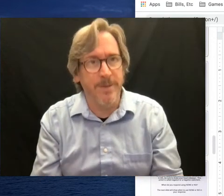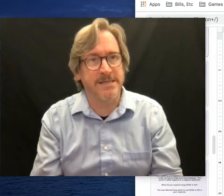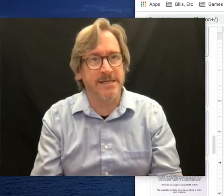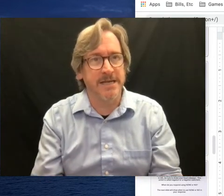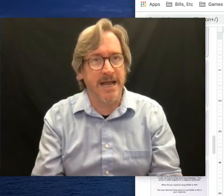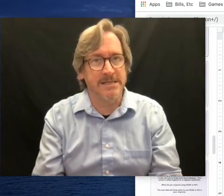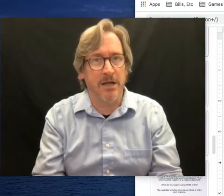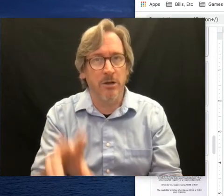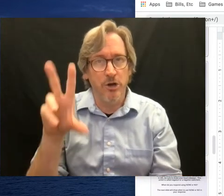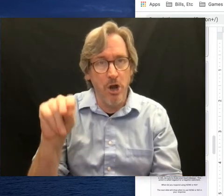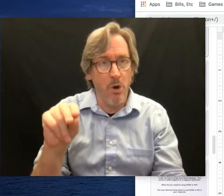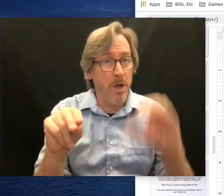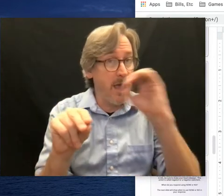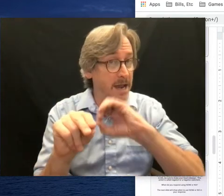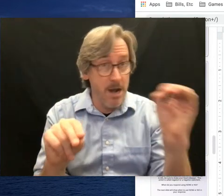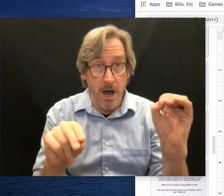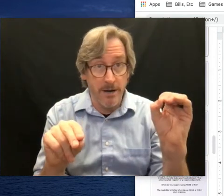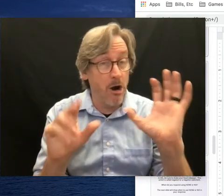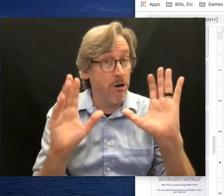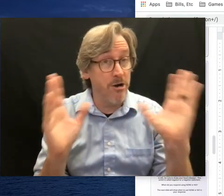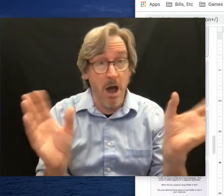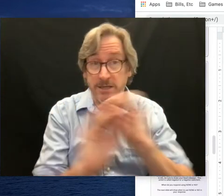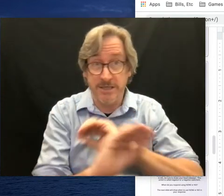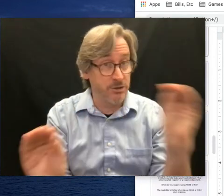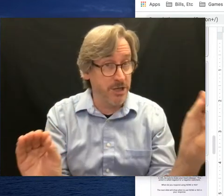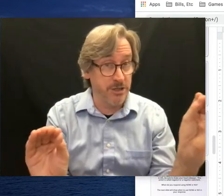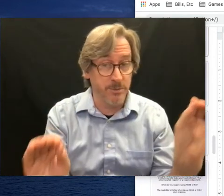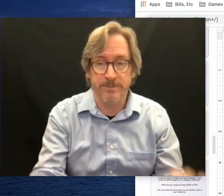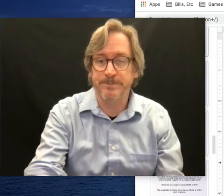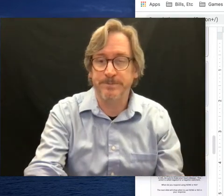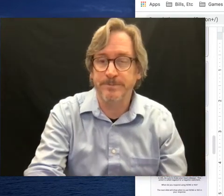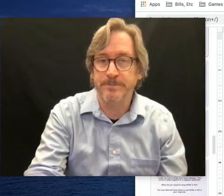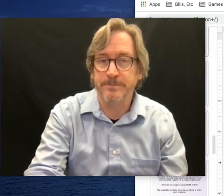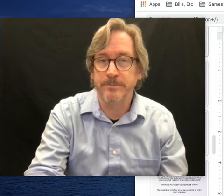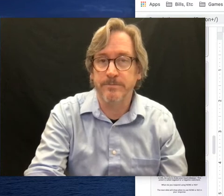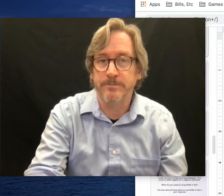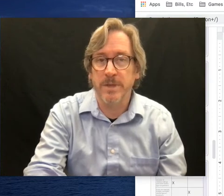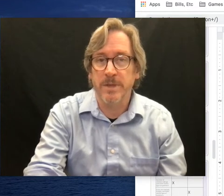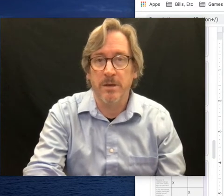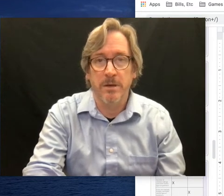should make sense in ASL. No and none are not interchangeable.